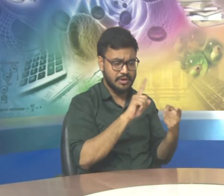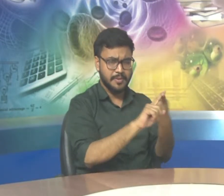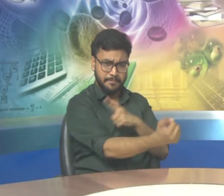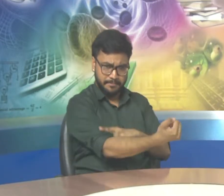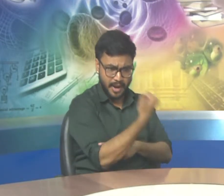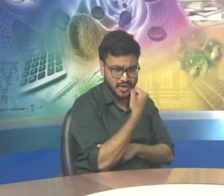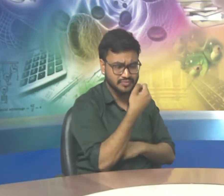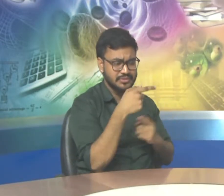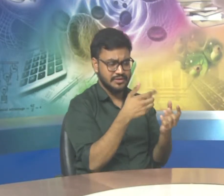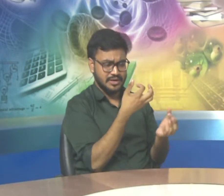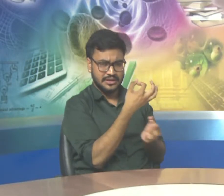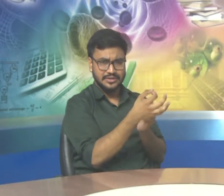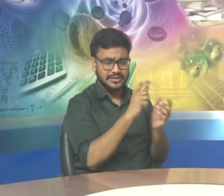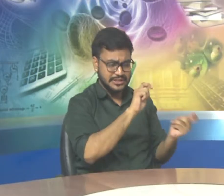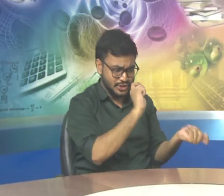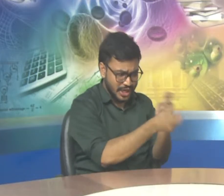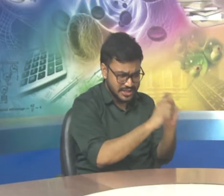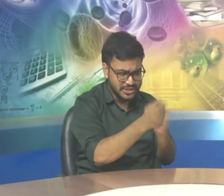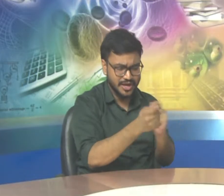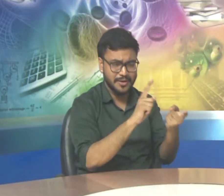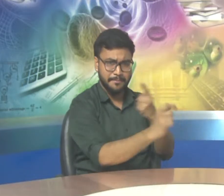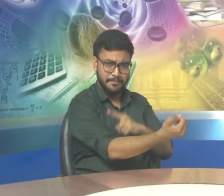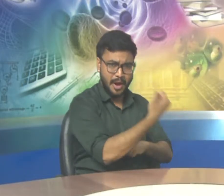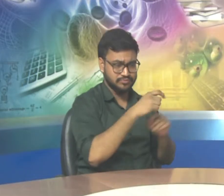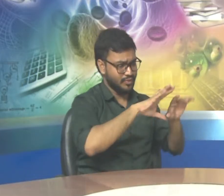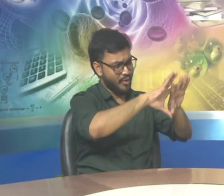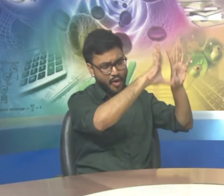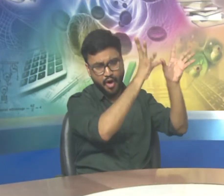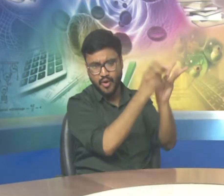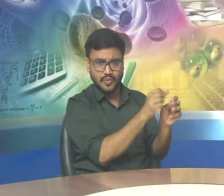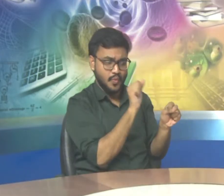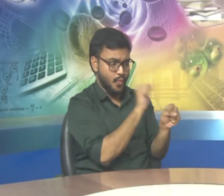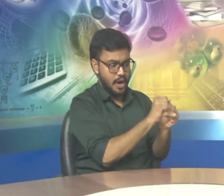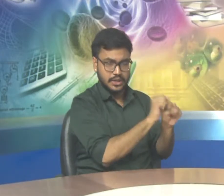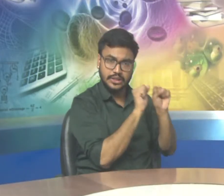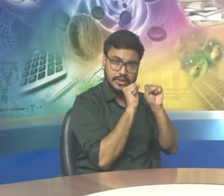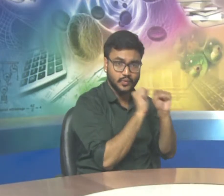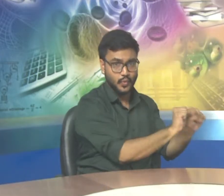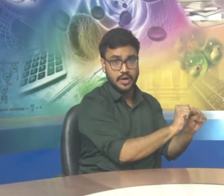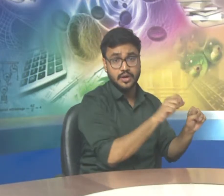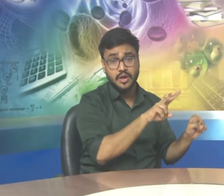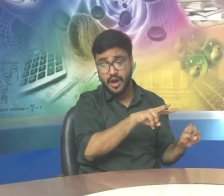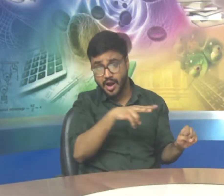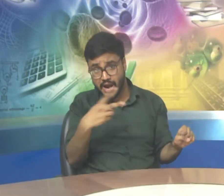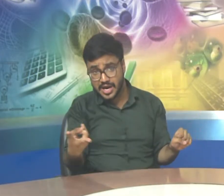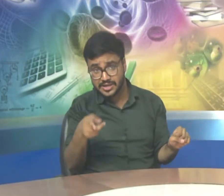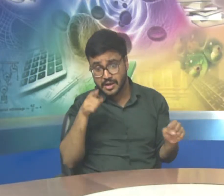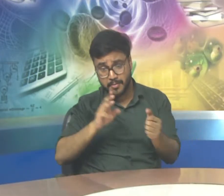But machines are usually rated by how much power they have.